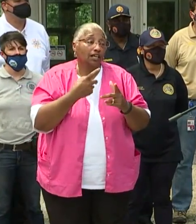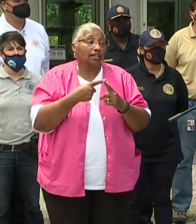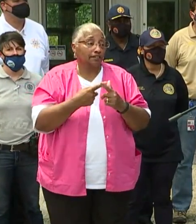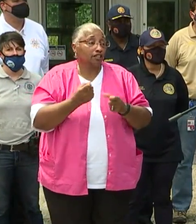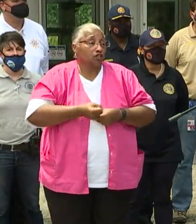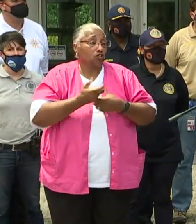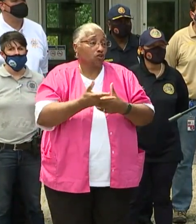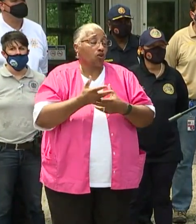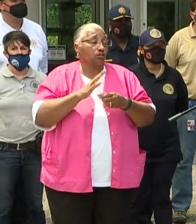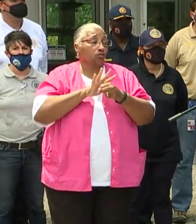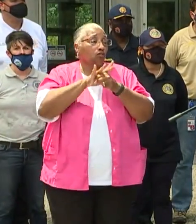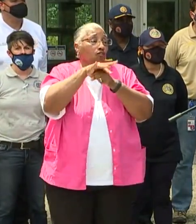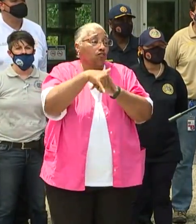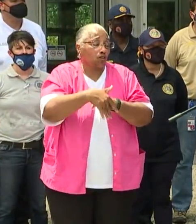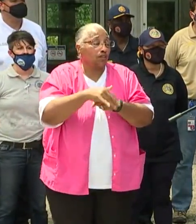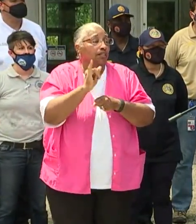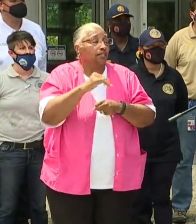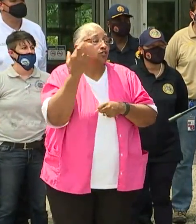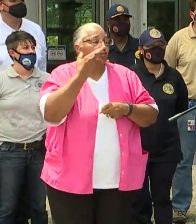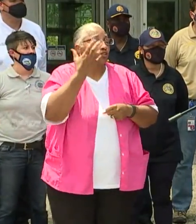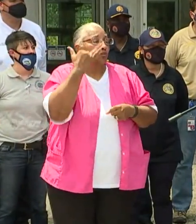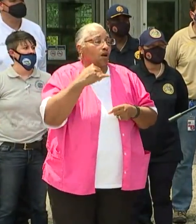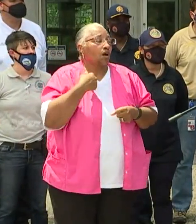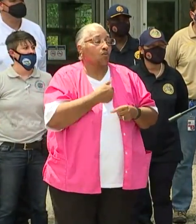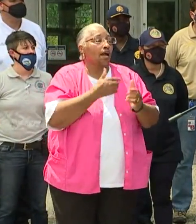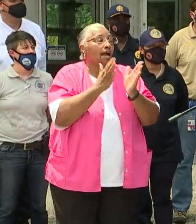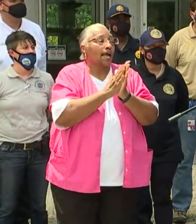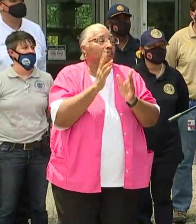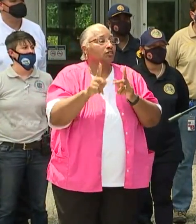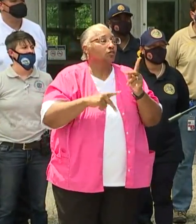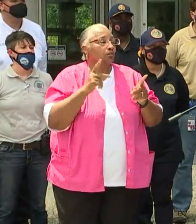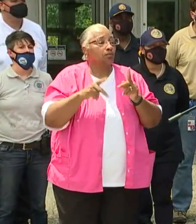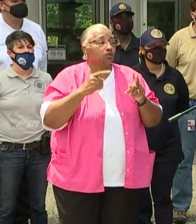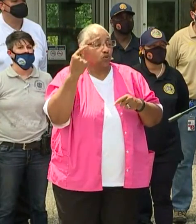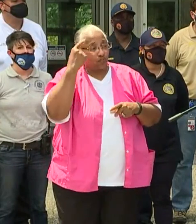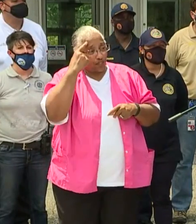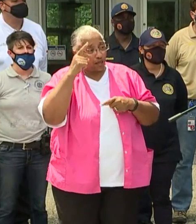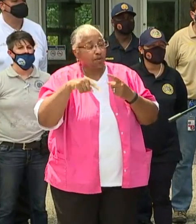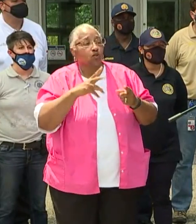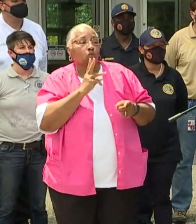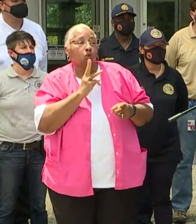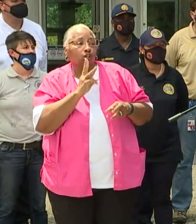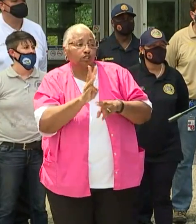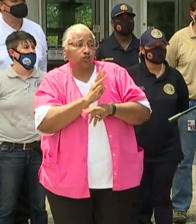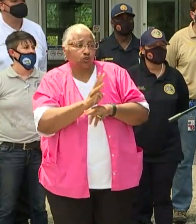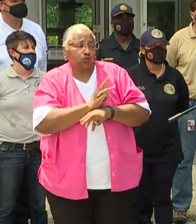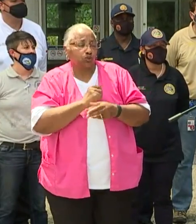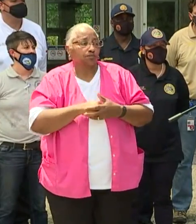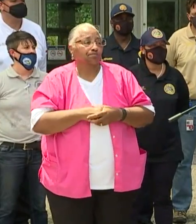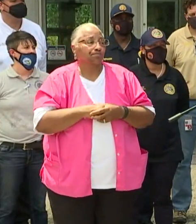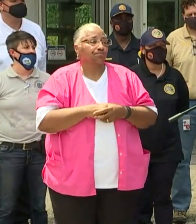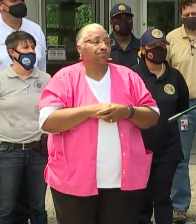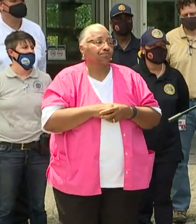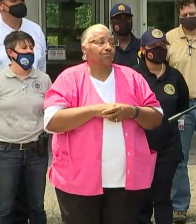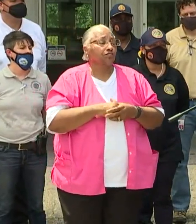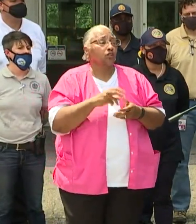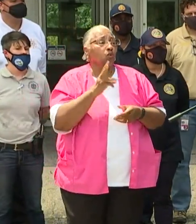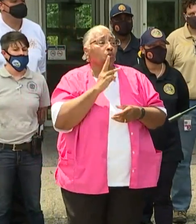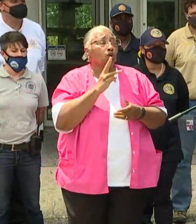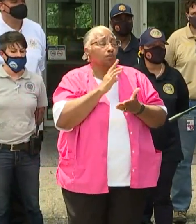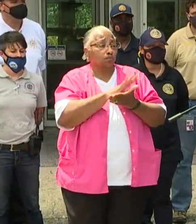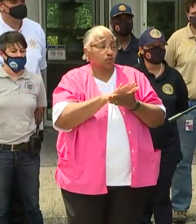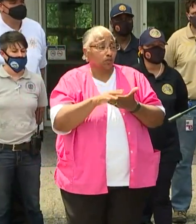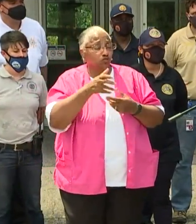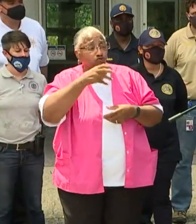asking for thoughtful and limited usage of water the best you can. In terms of water purification,